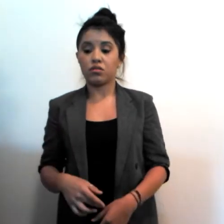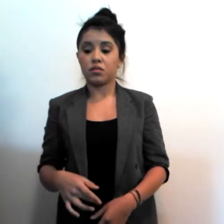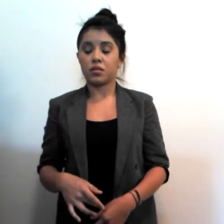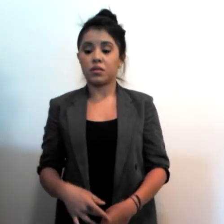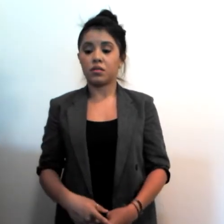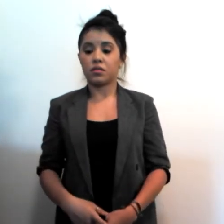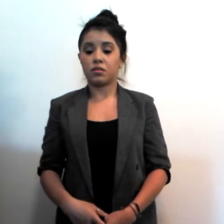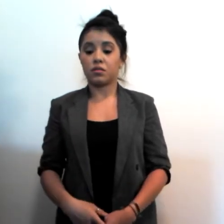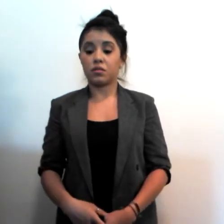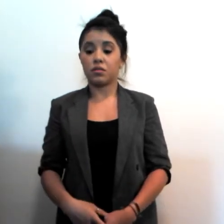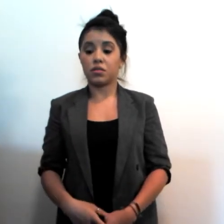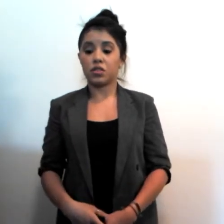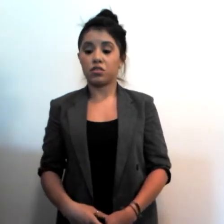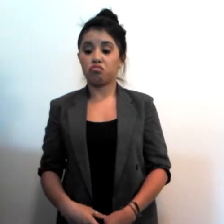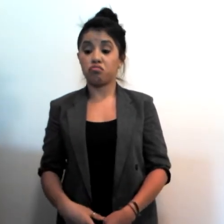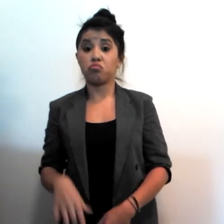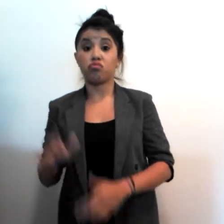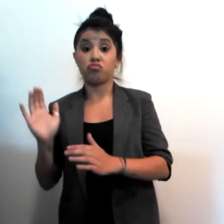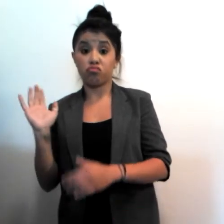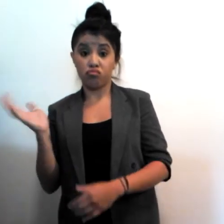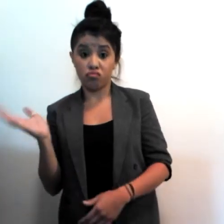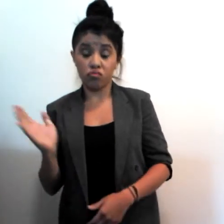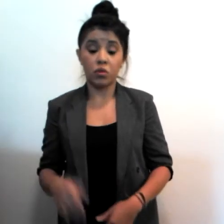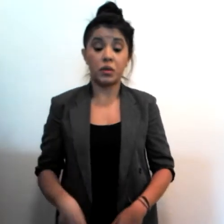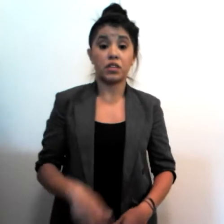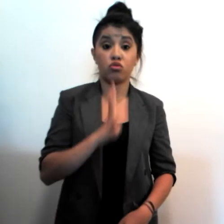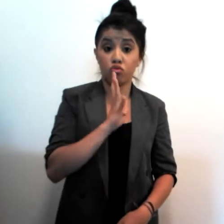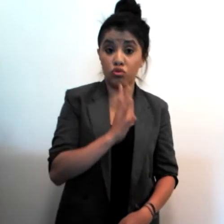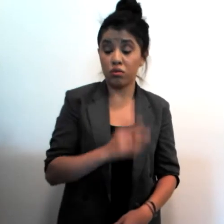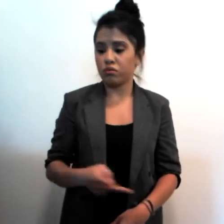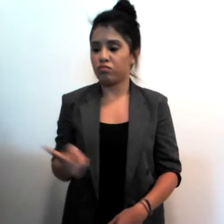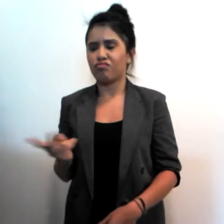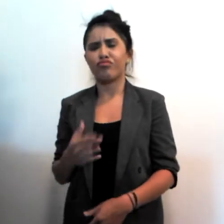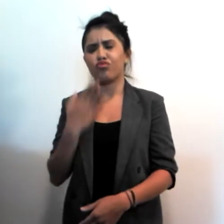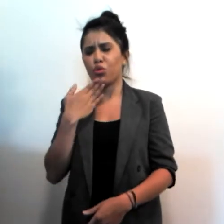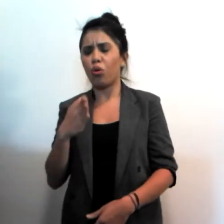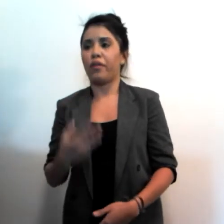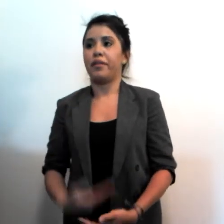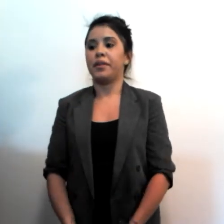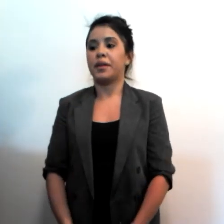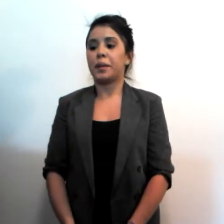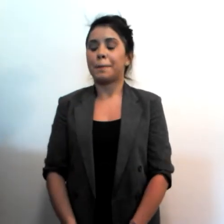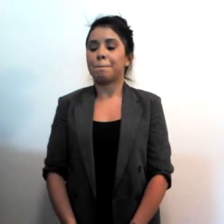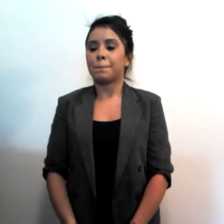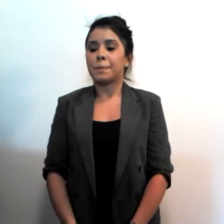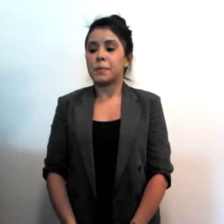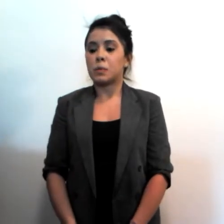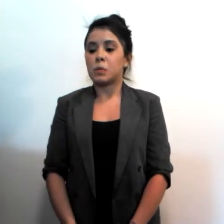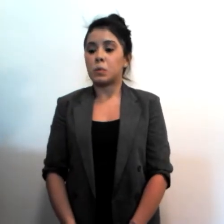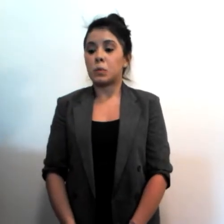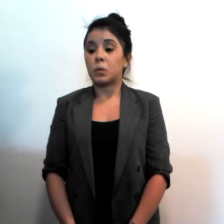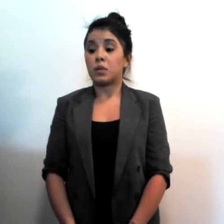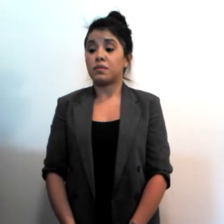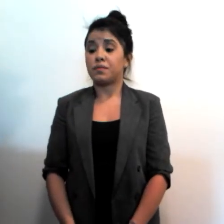resistant, both at home and at school. There were indications that the daughter was becoming increasingly